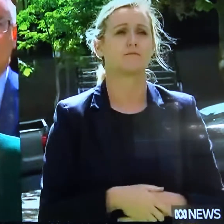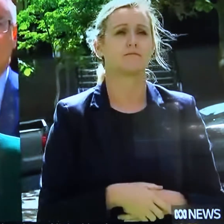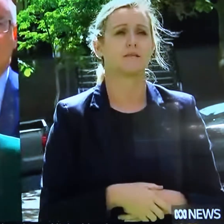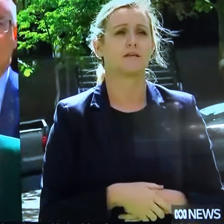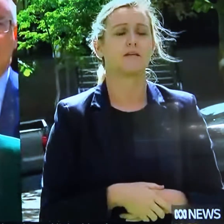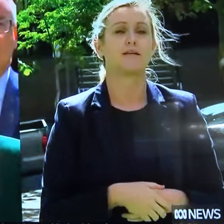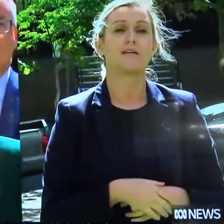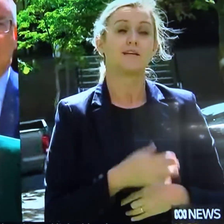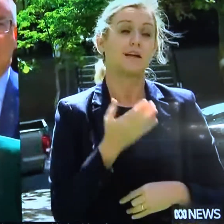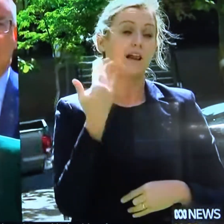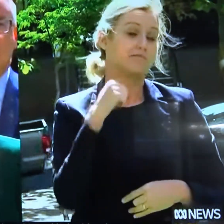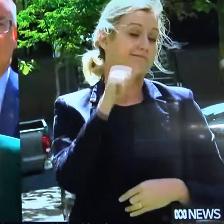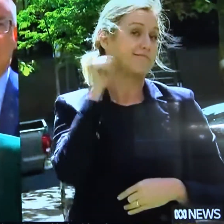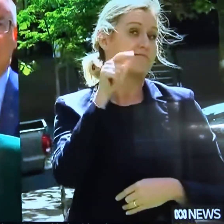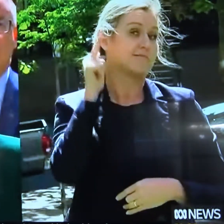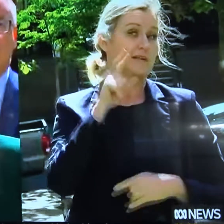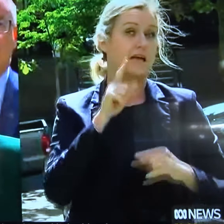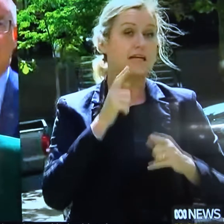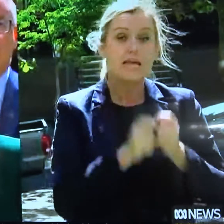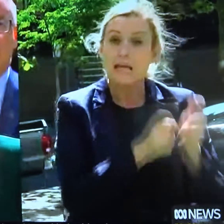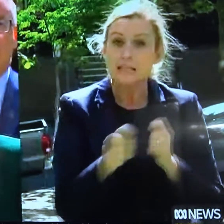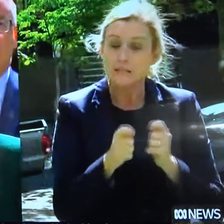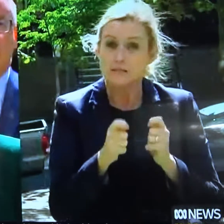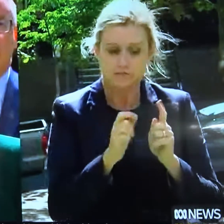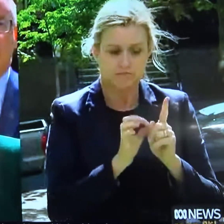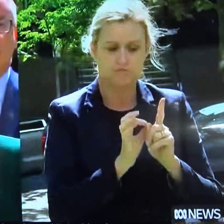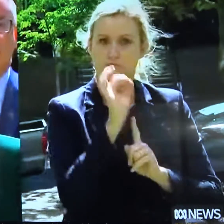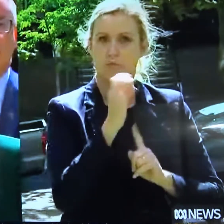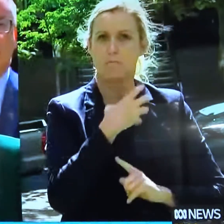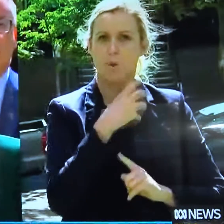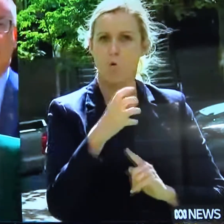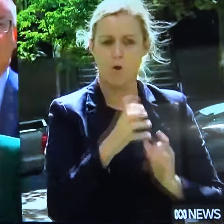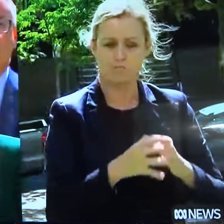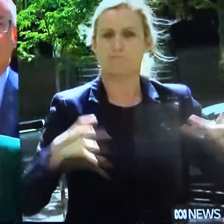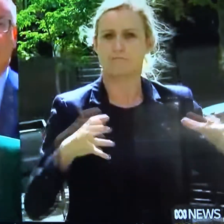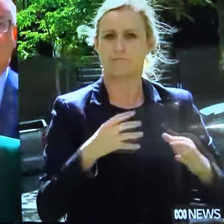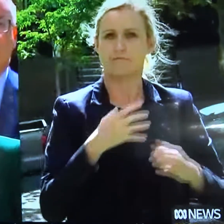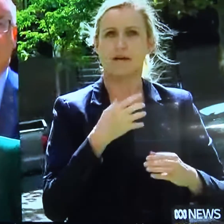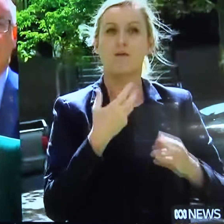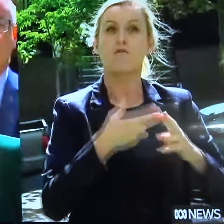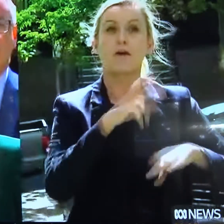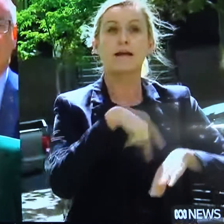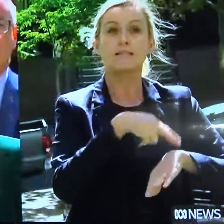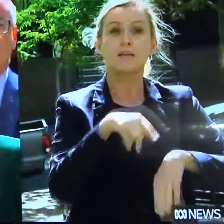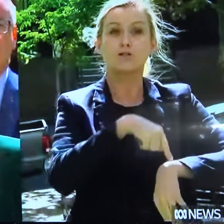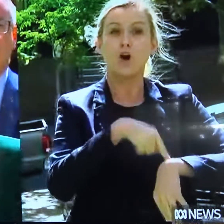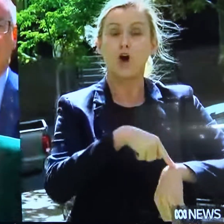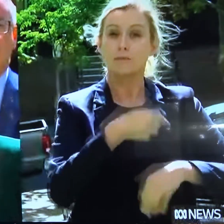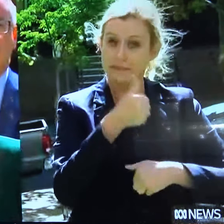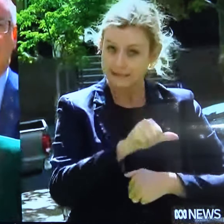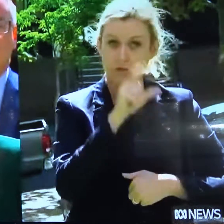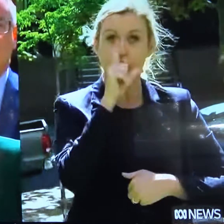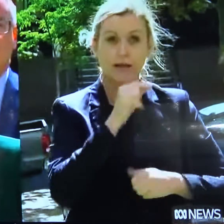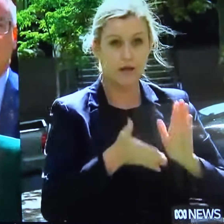have seen an increase in testing numbers, and we want to stress that even during the Easter days you can still get a test, you can still go to a